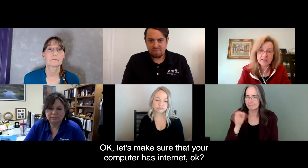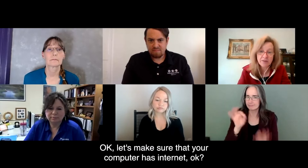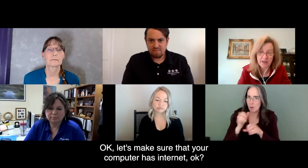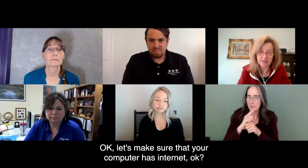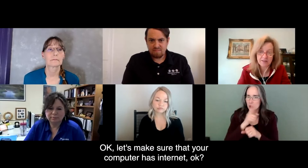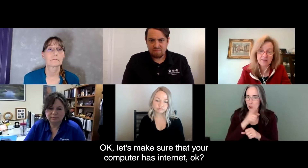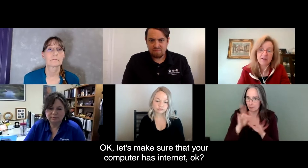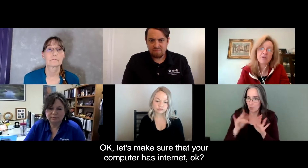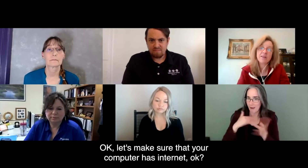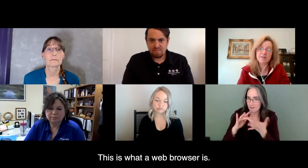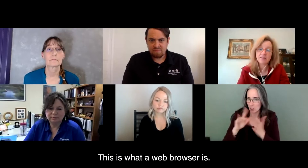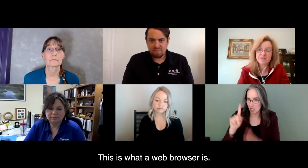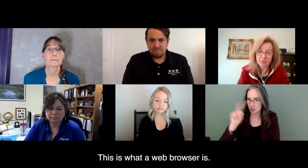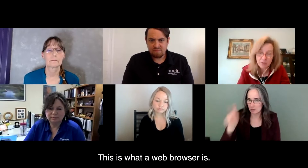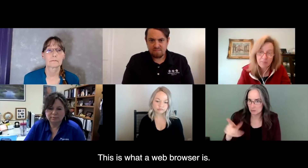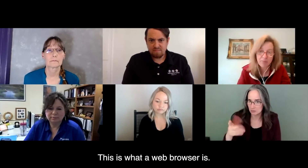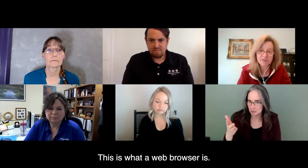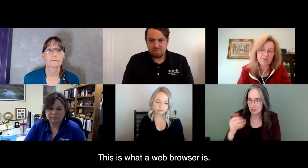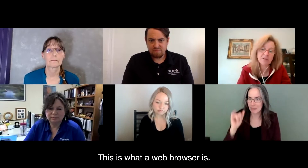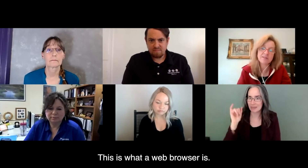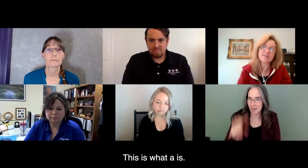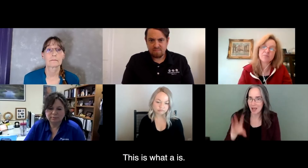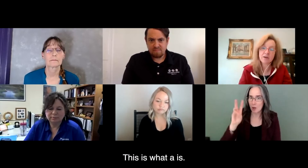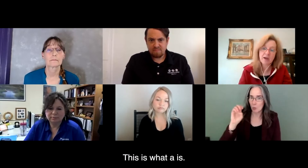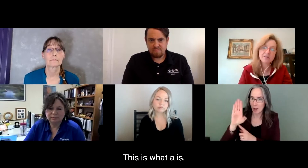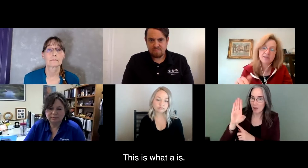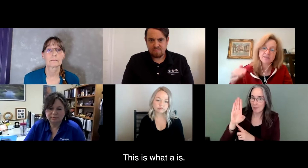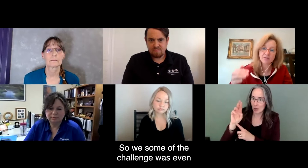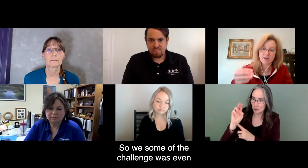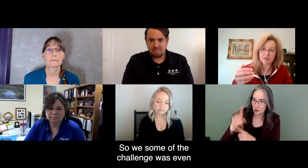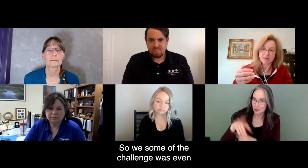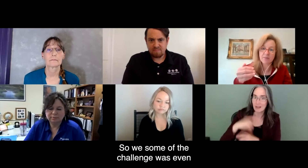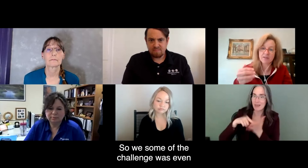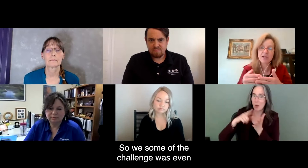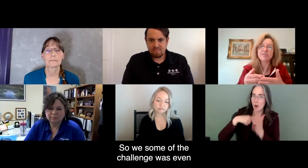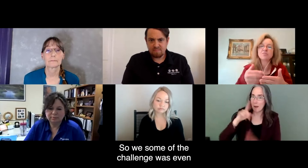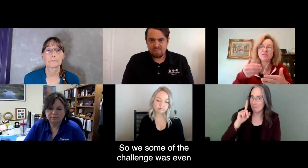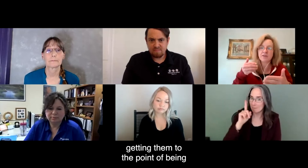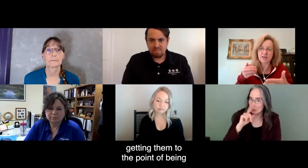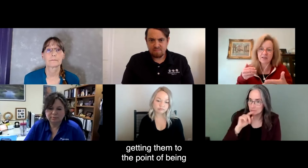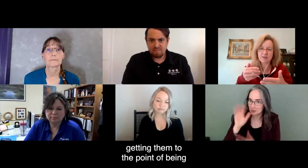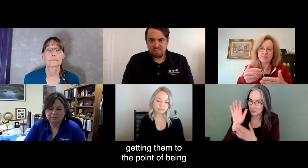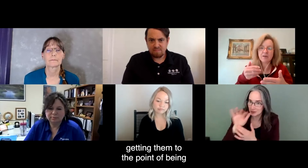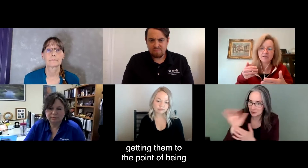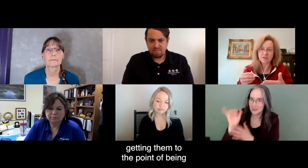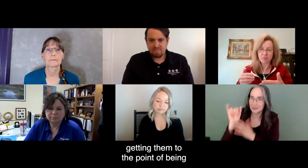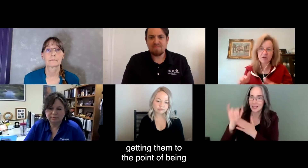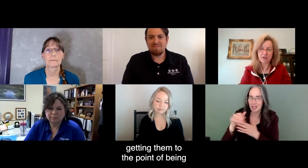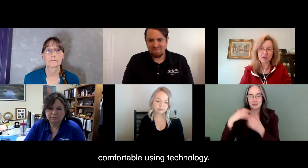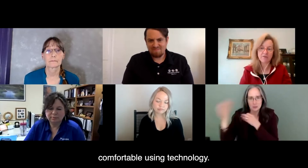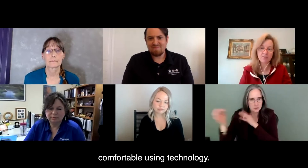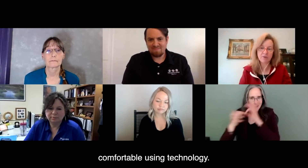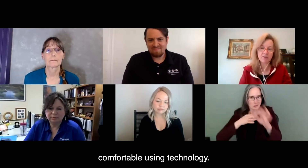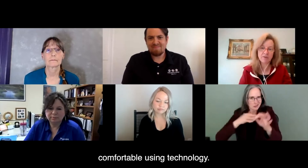has internet. Okay, this is what a web browser is. This is what a mouse is. So some of the challenge was even getting them to the point of